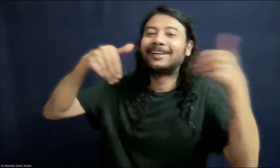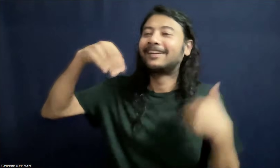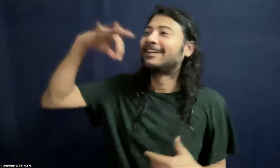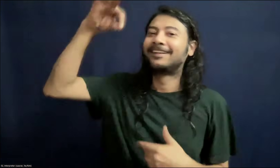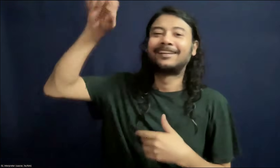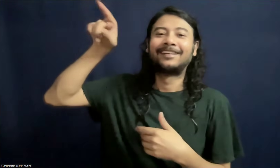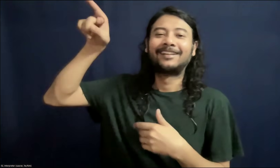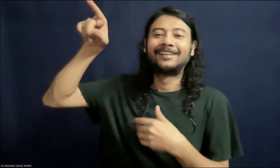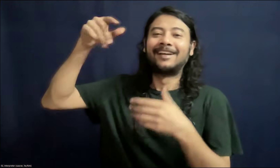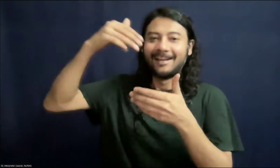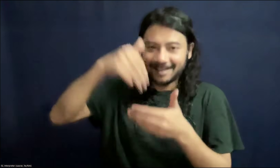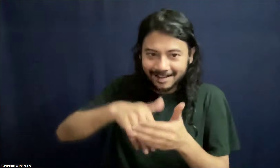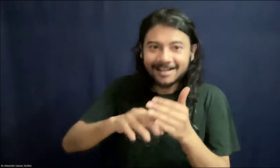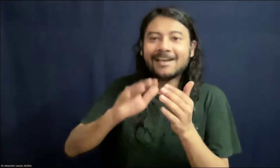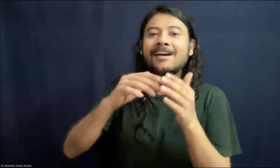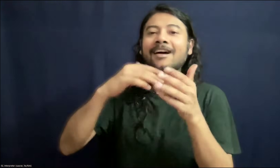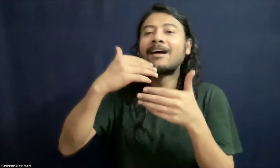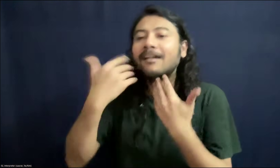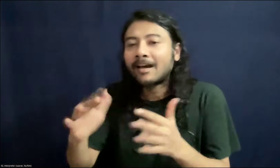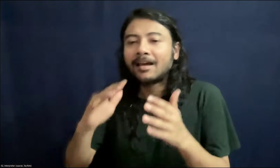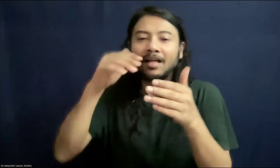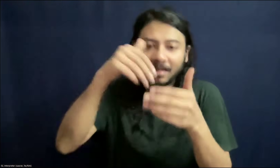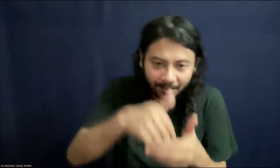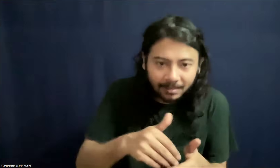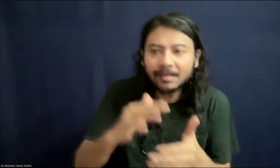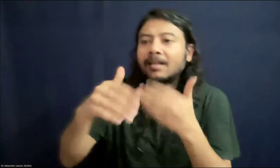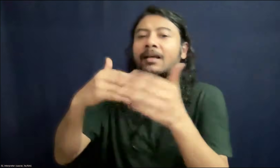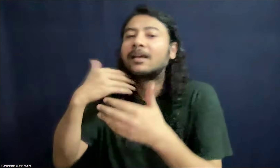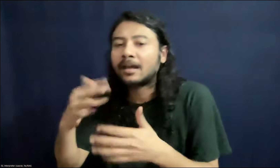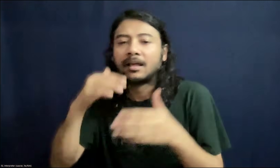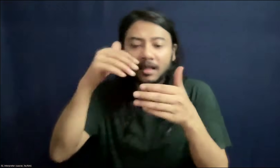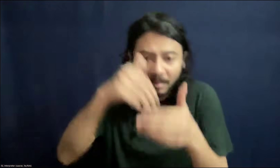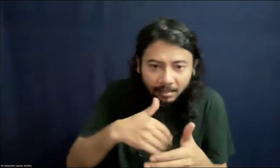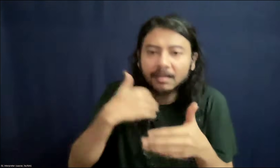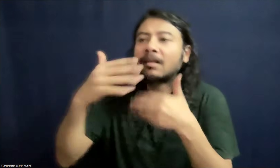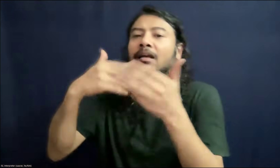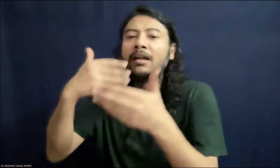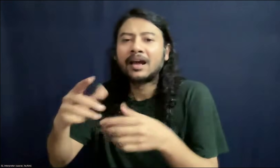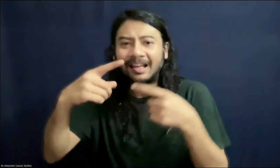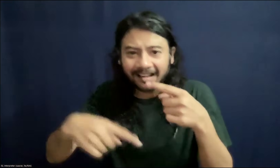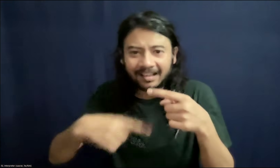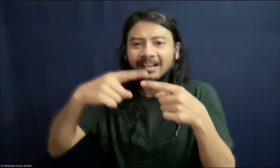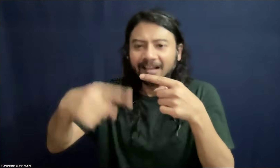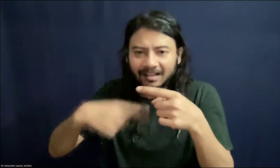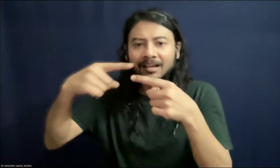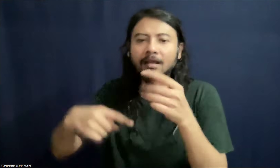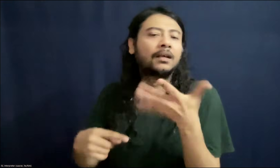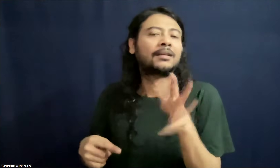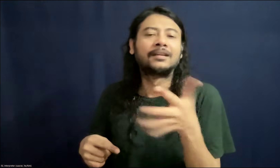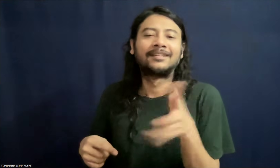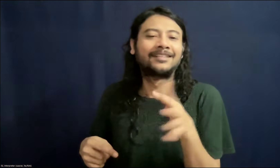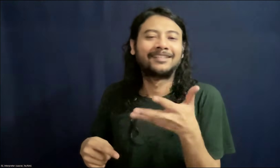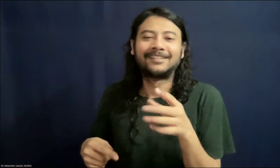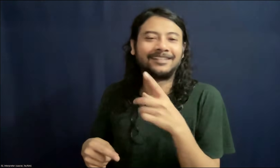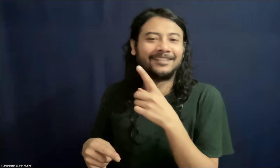fully liberated. They don't have to, they have a spiritual body and they don't have to come back here again